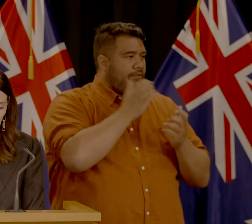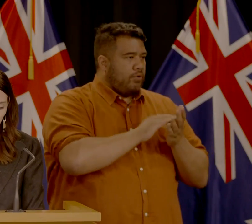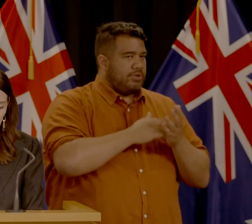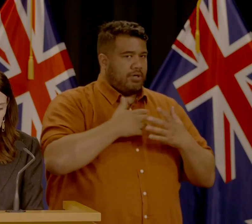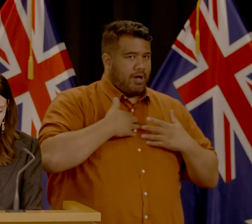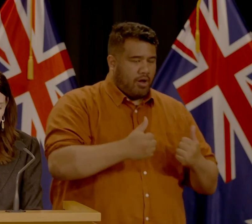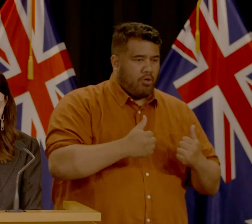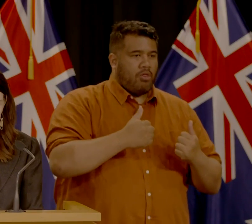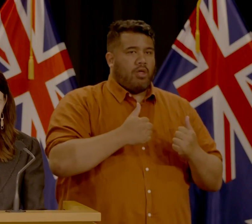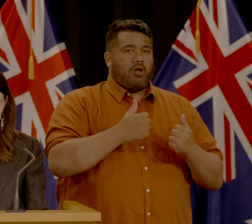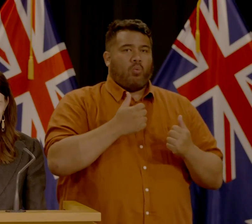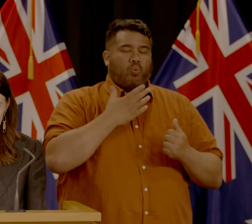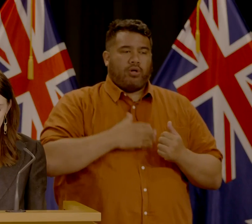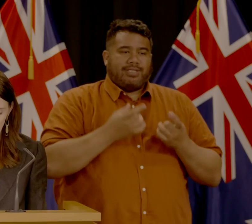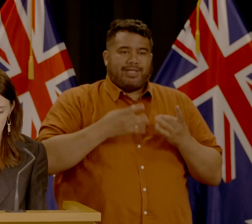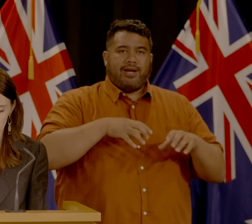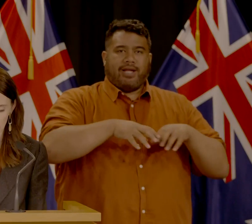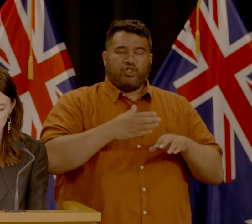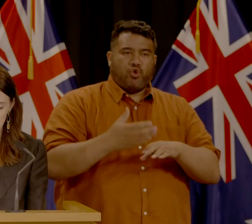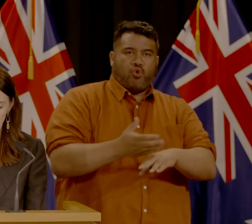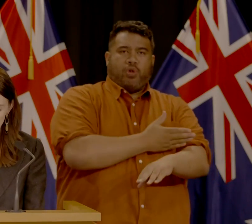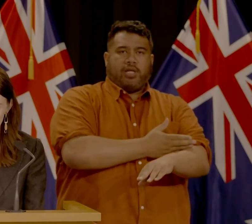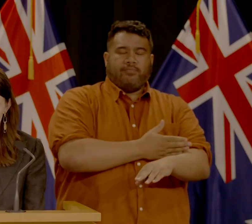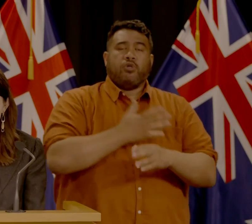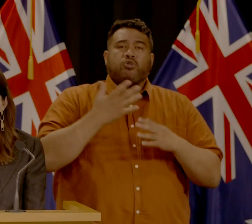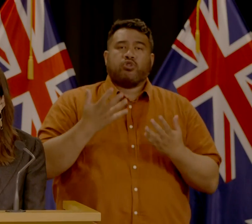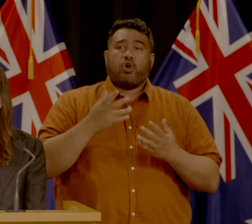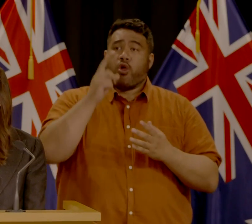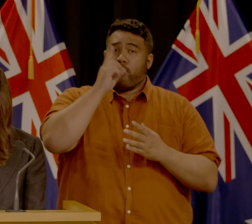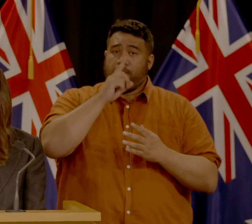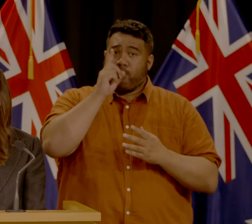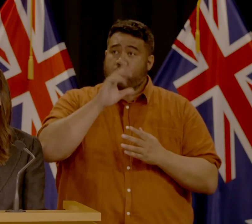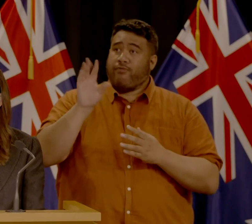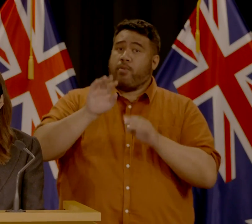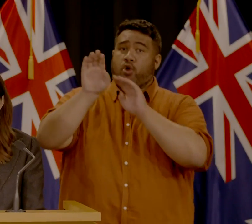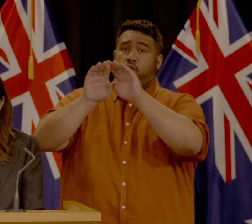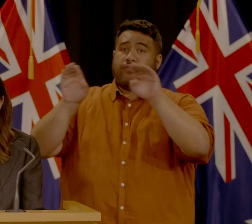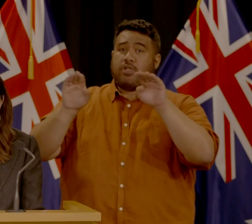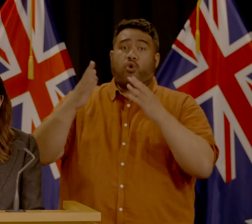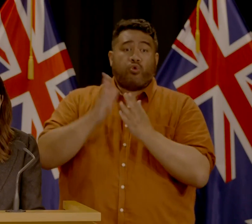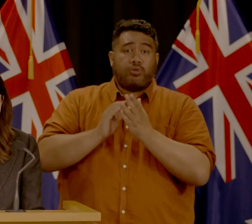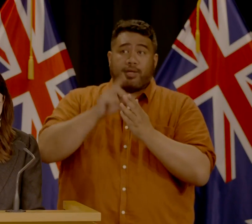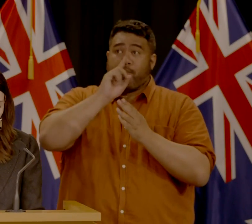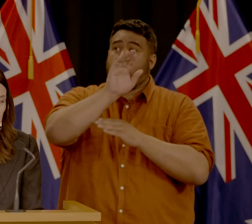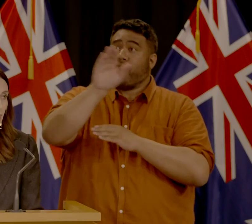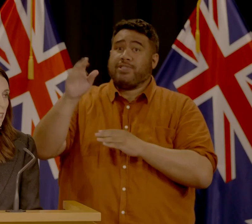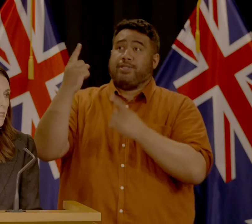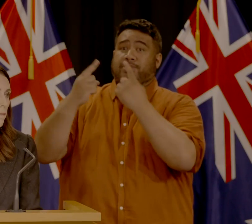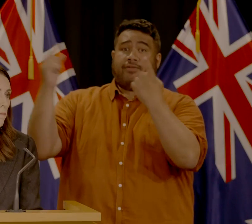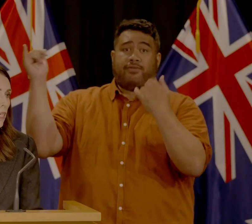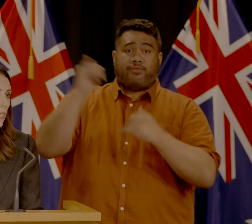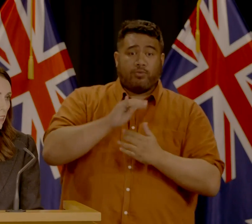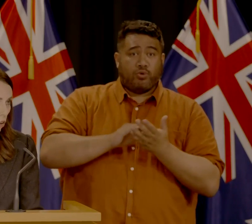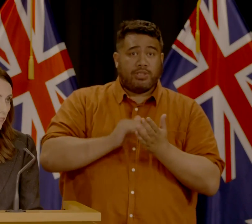by requiring everyone coming into our country, other than those from the Pacific, to self-isolate for 14